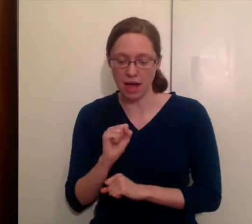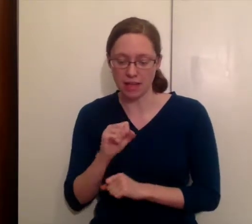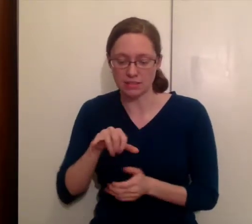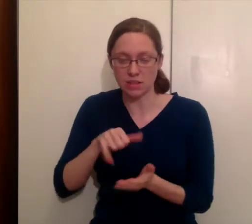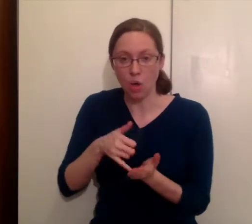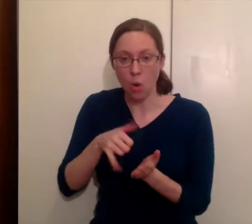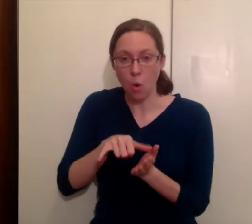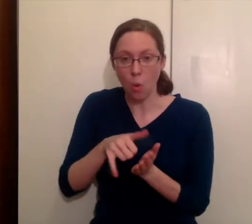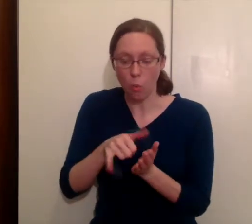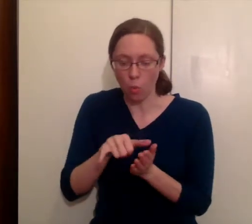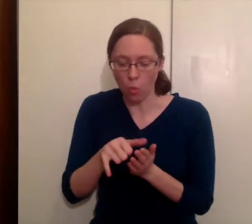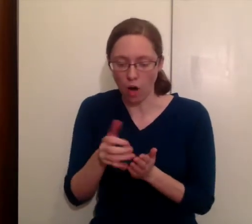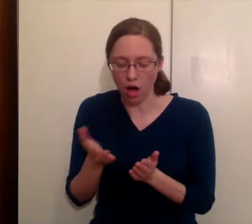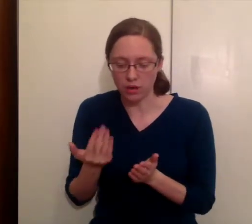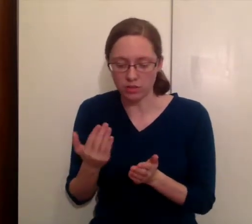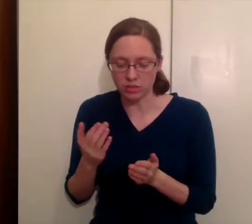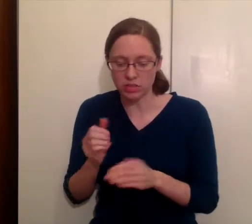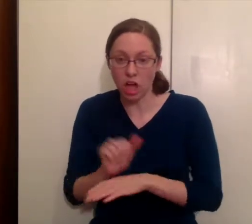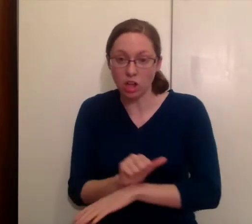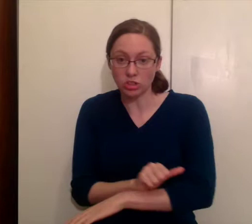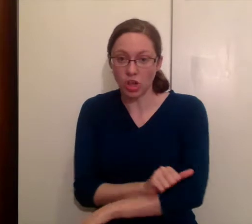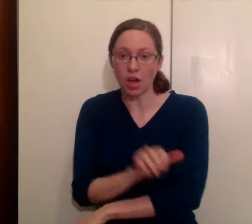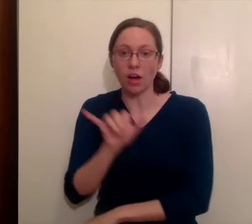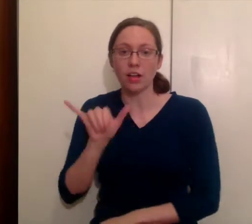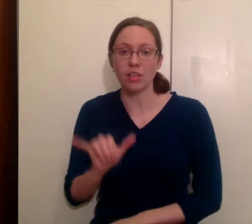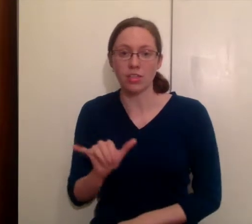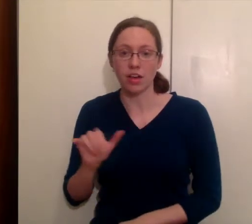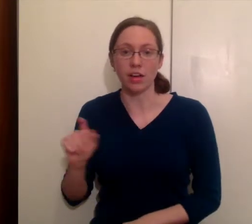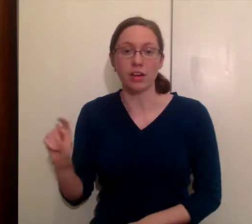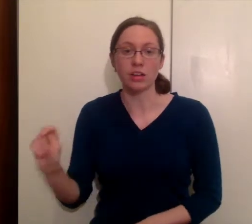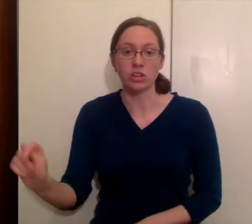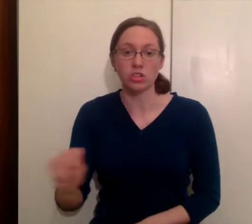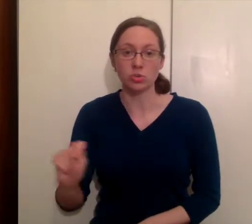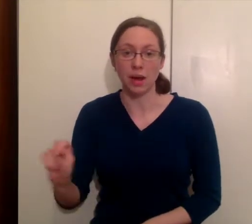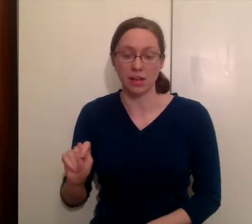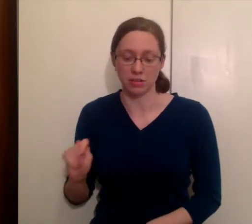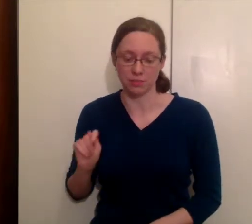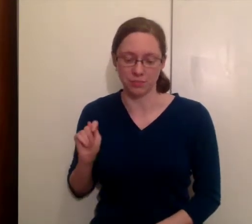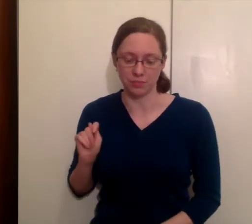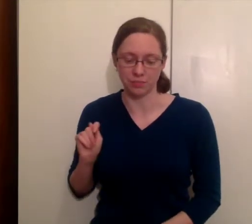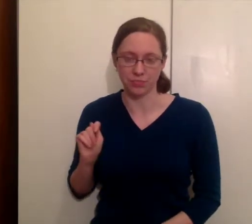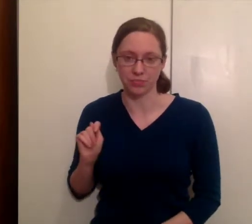porcupines waddled along the trail.